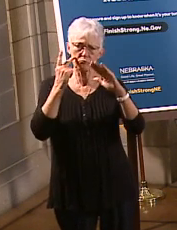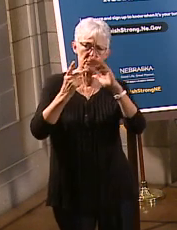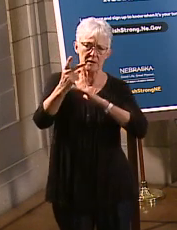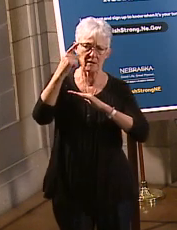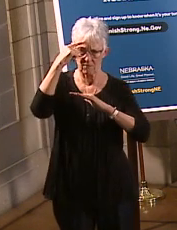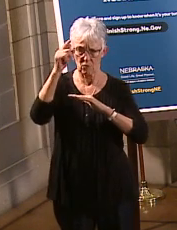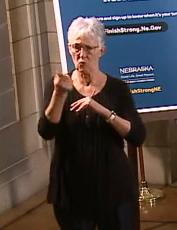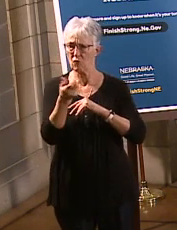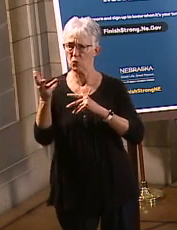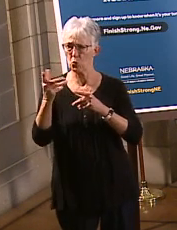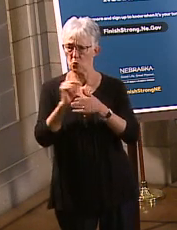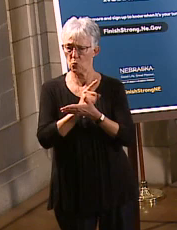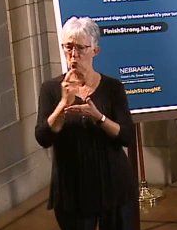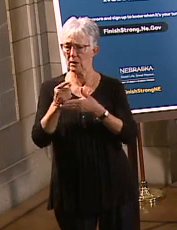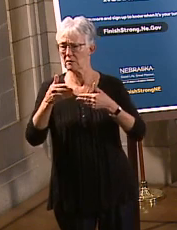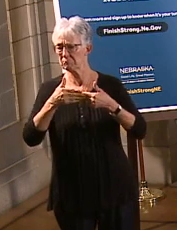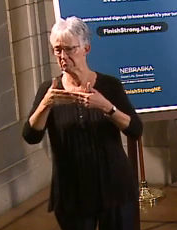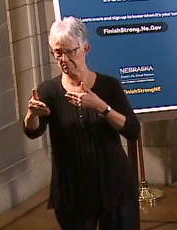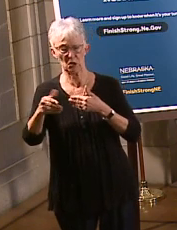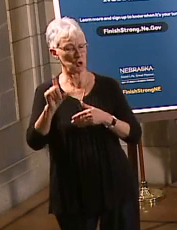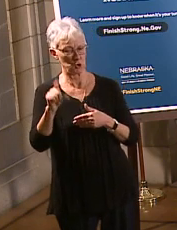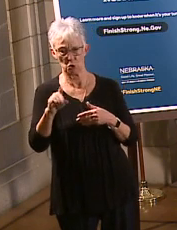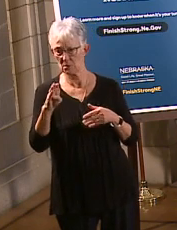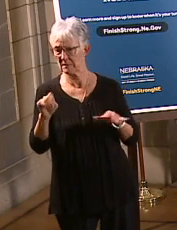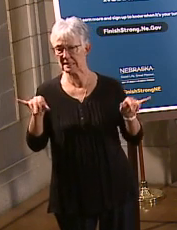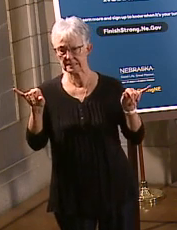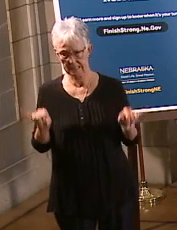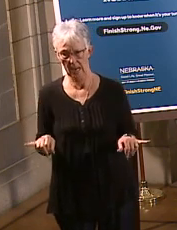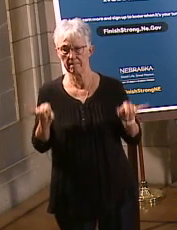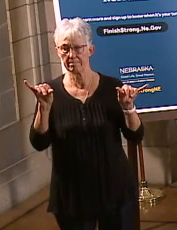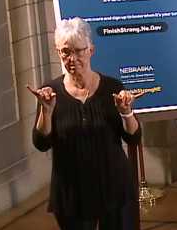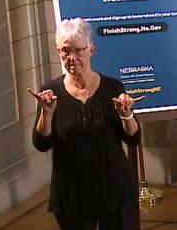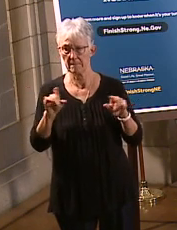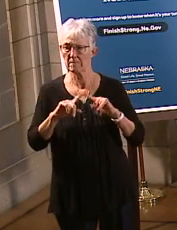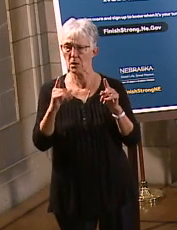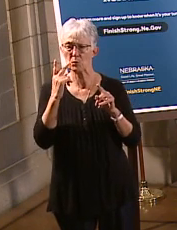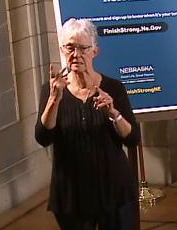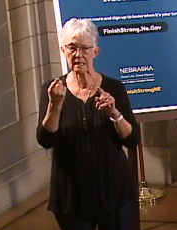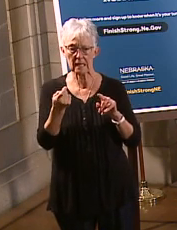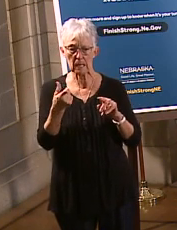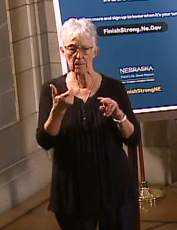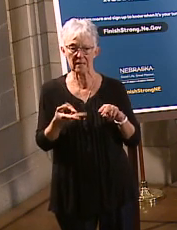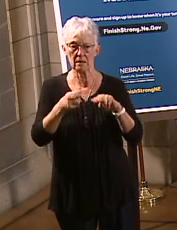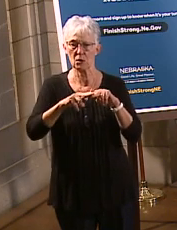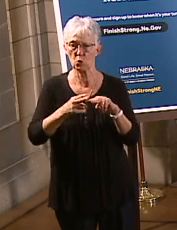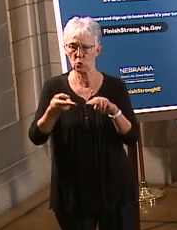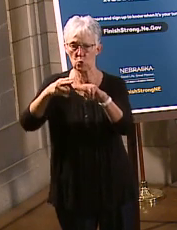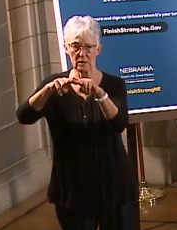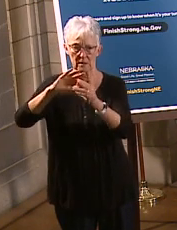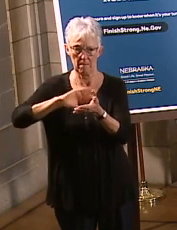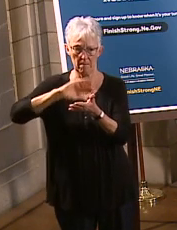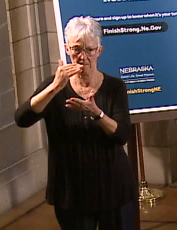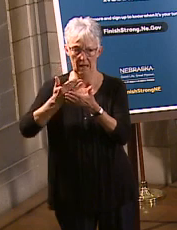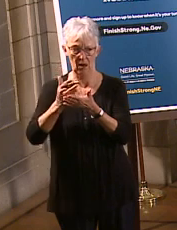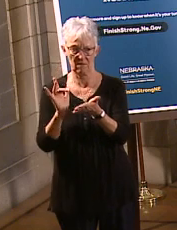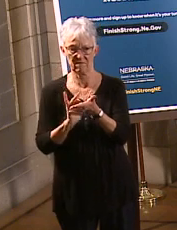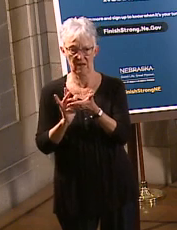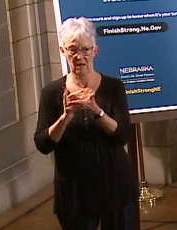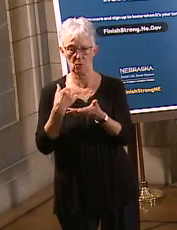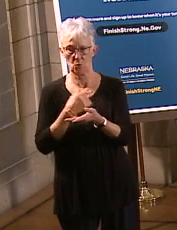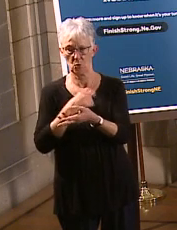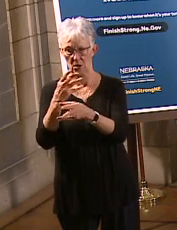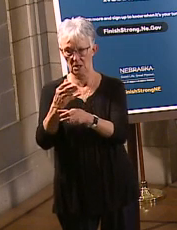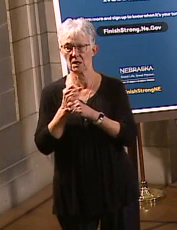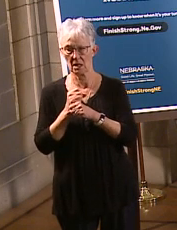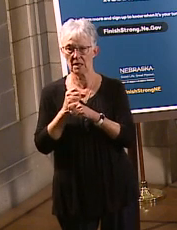just standard with what we've had in the past, we do see those increasing amounts of vaccines coming into the state, but it really is depending on what the federal government